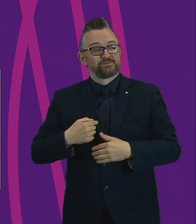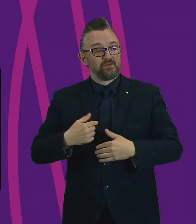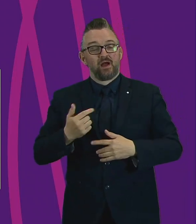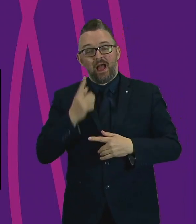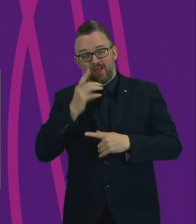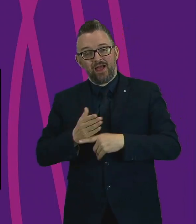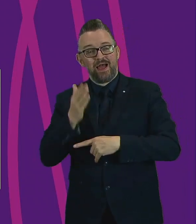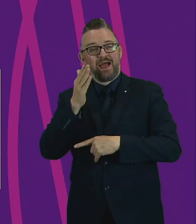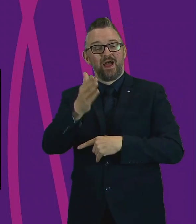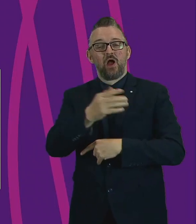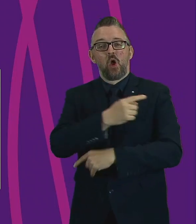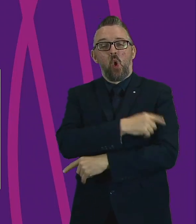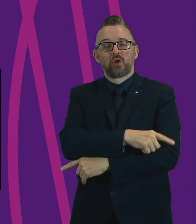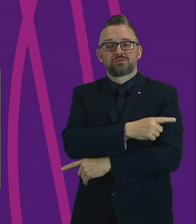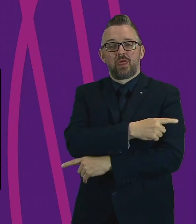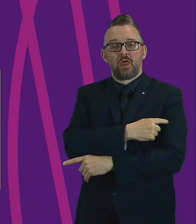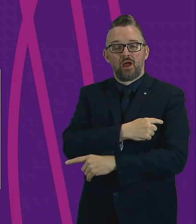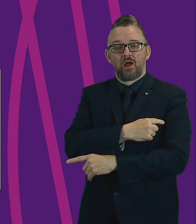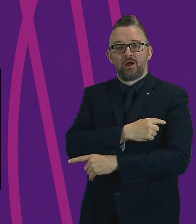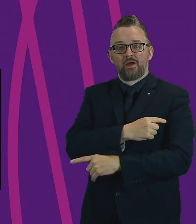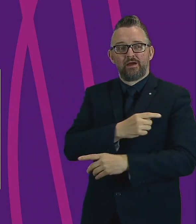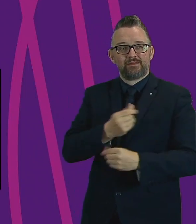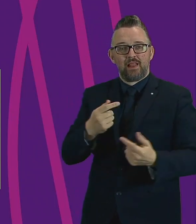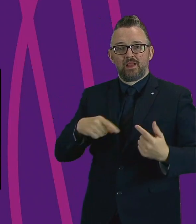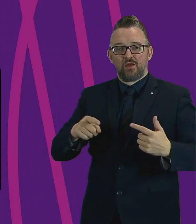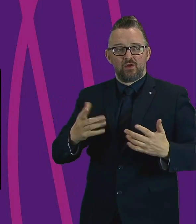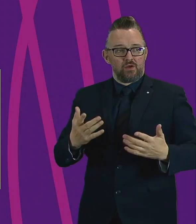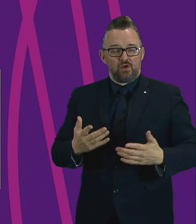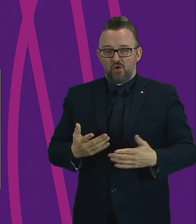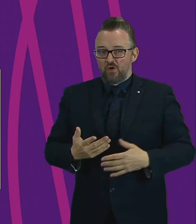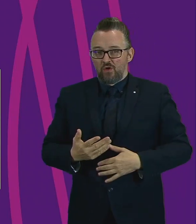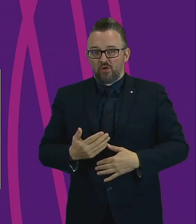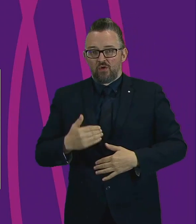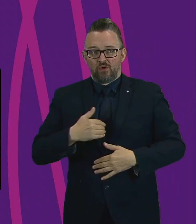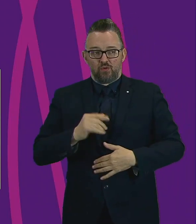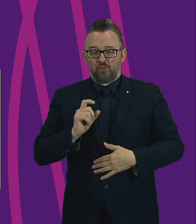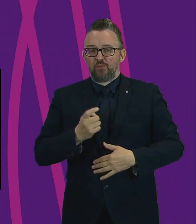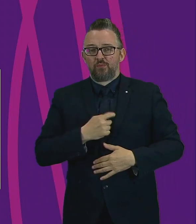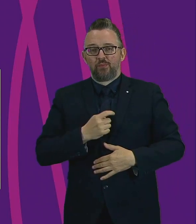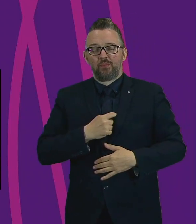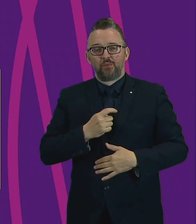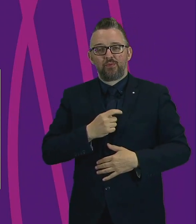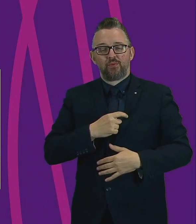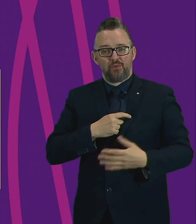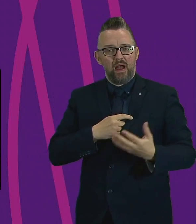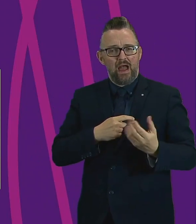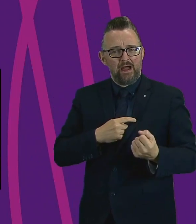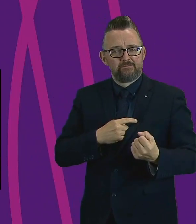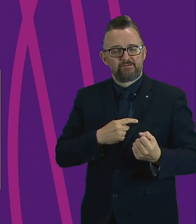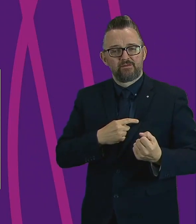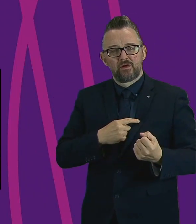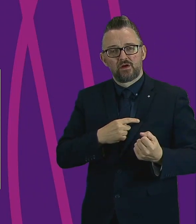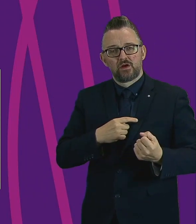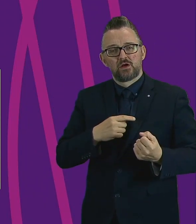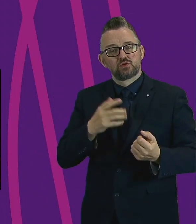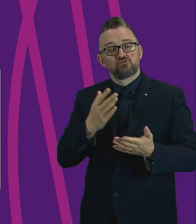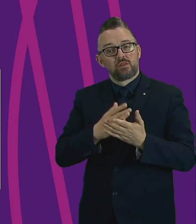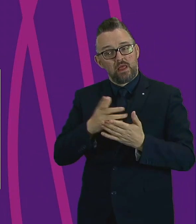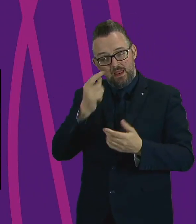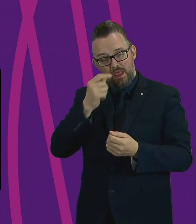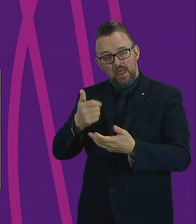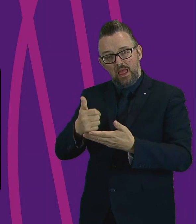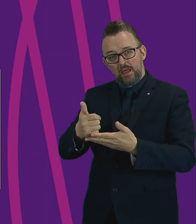hospital appointment, for instance, will be for many filled with some sort of trepidation, I would imagine. So it would be helpful if the Cabinet Secretary